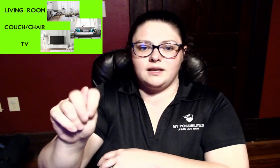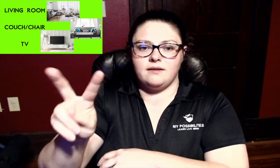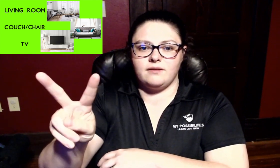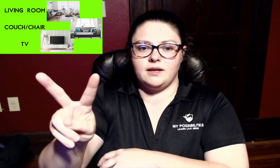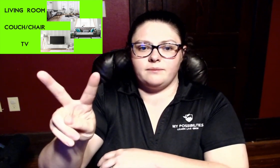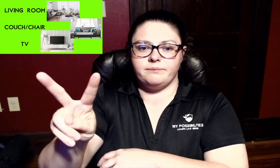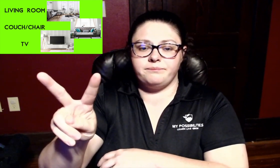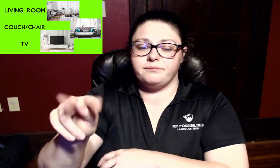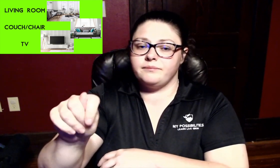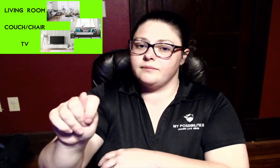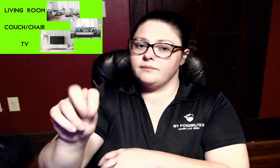TV.